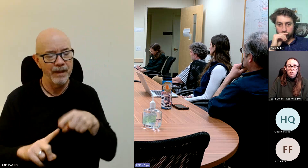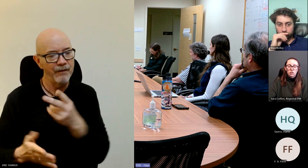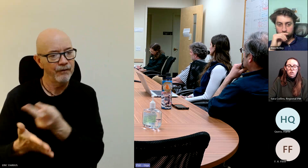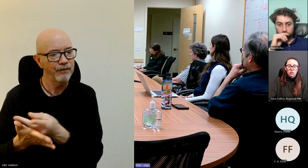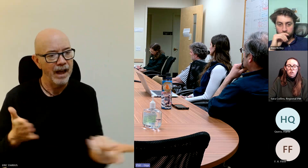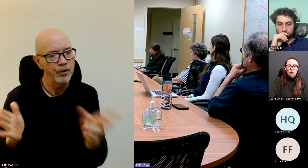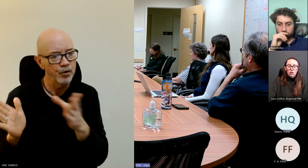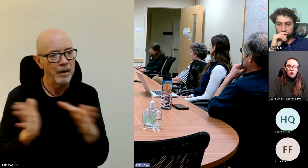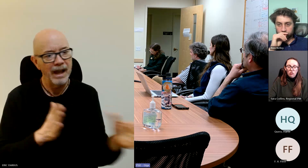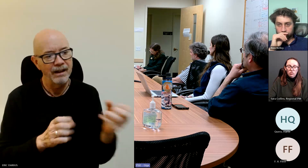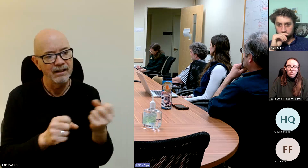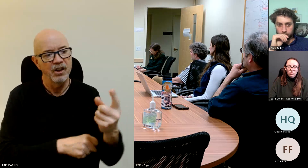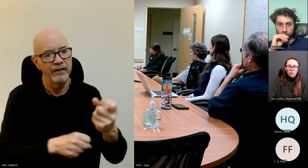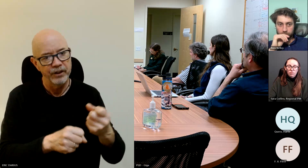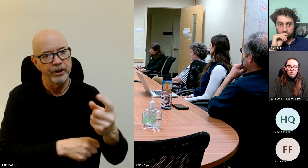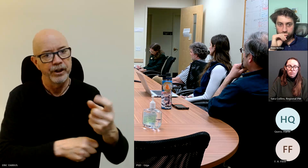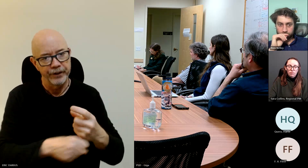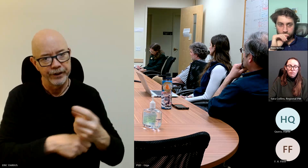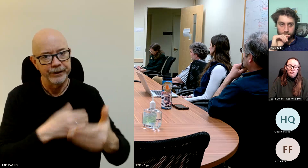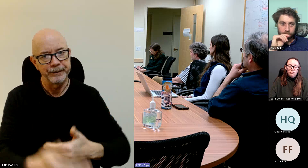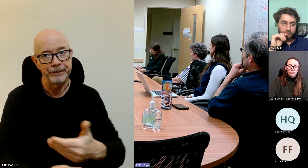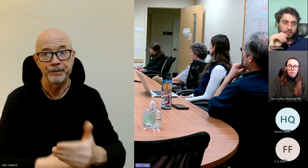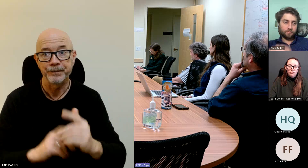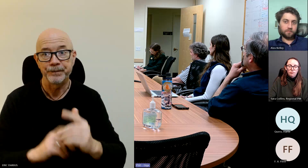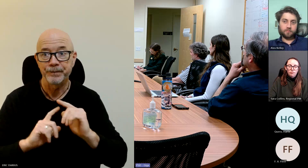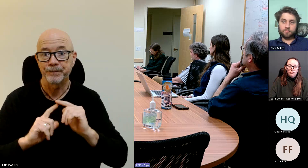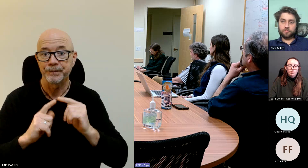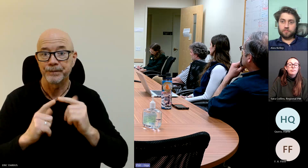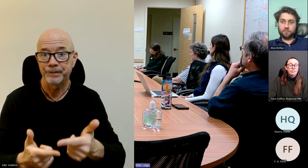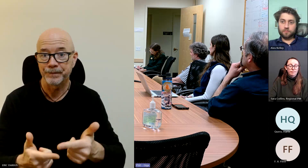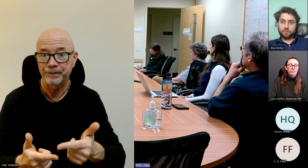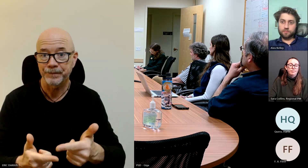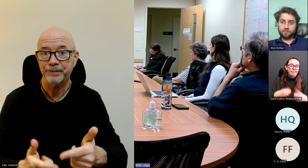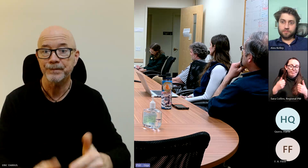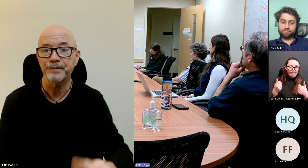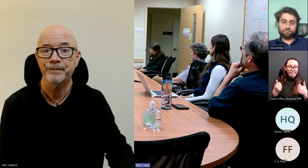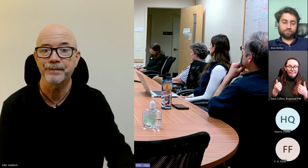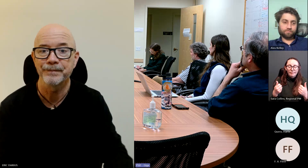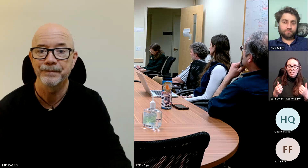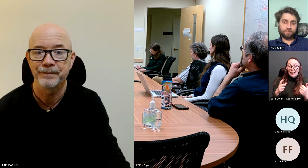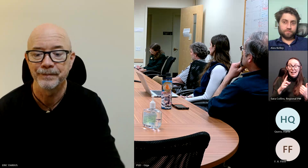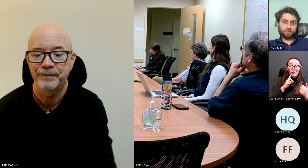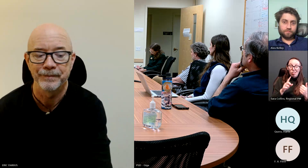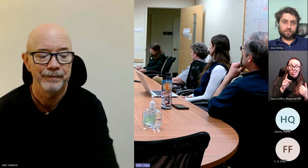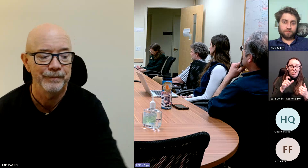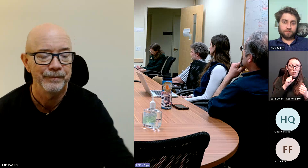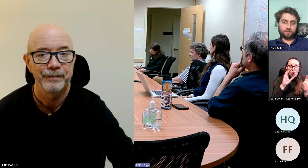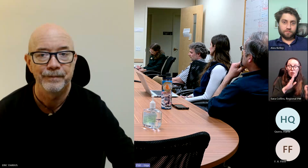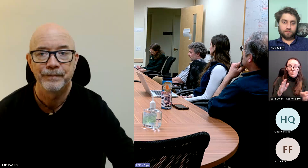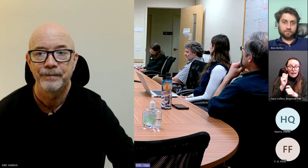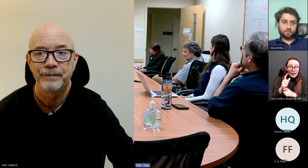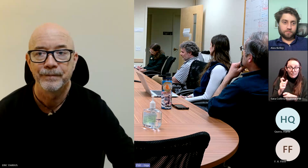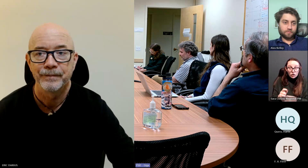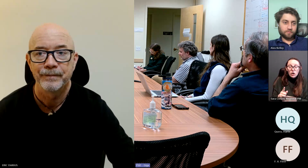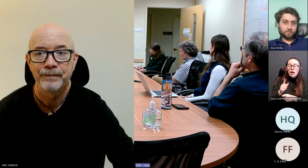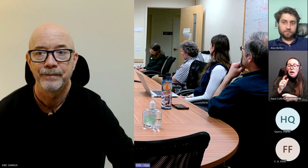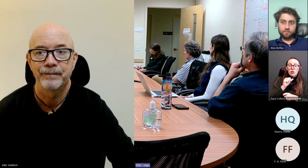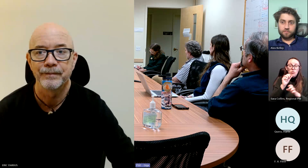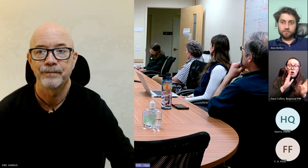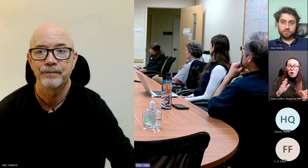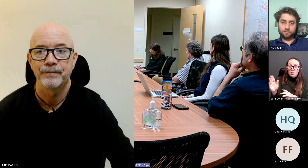year after year after year, or decade after decade. So I got just a couple